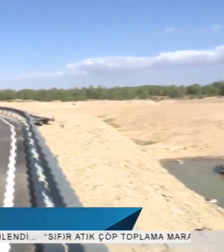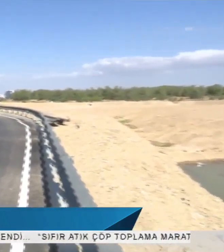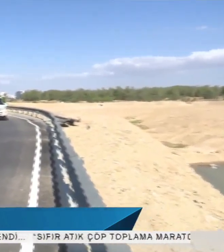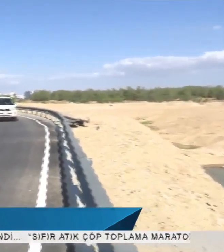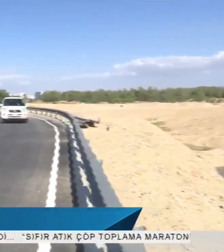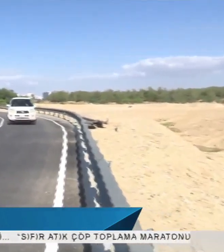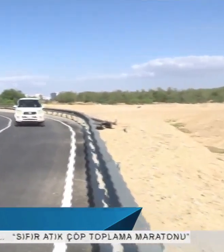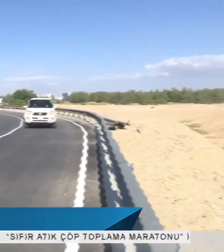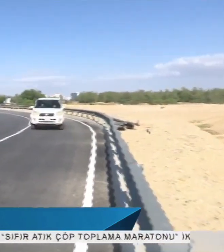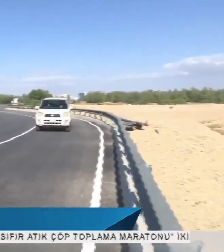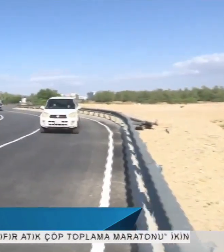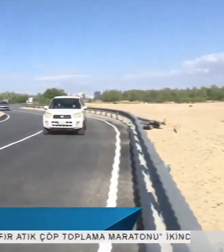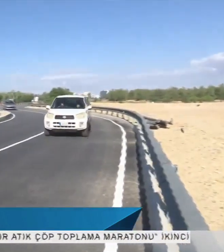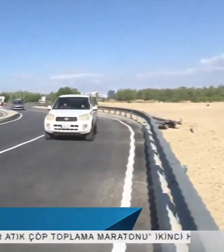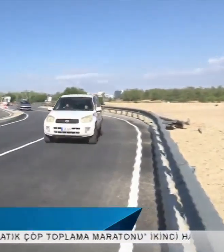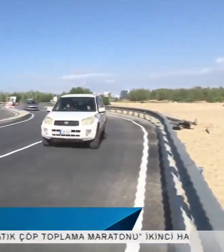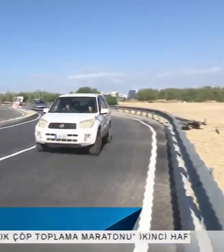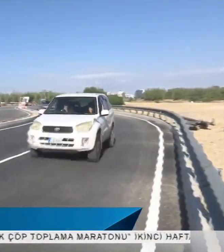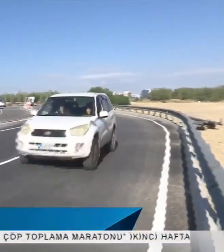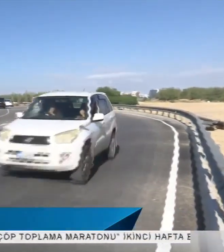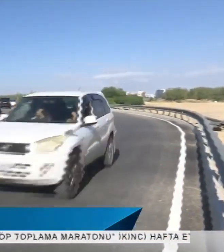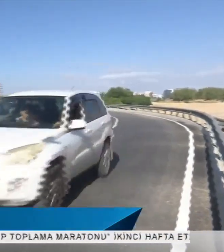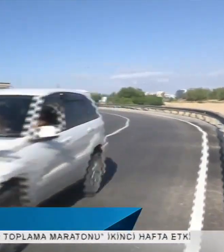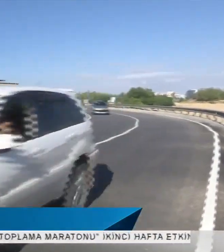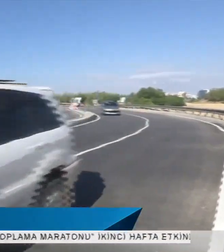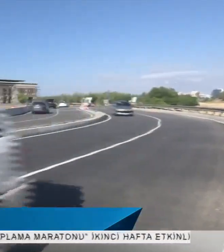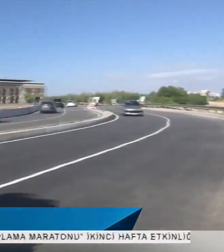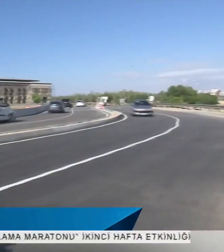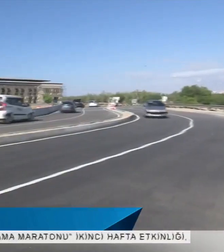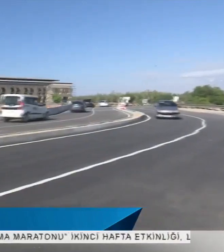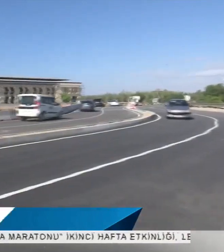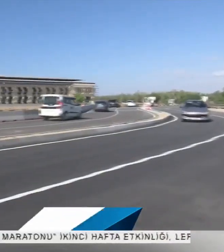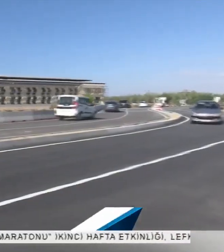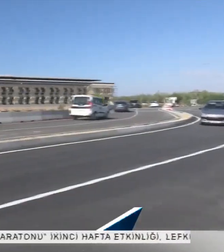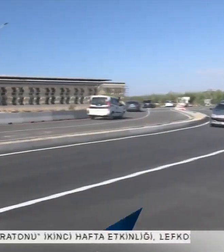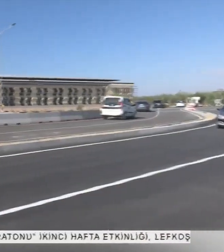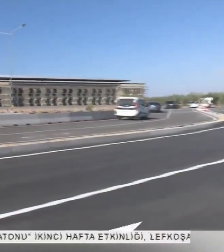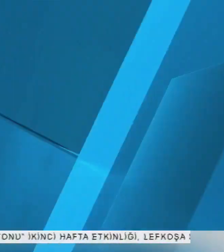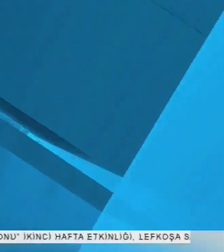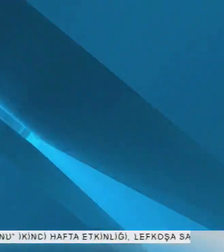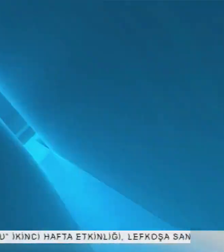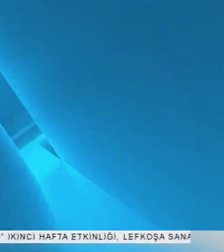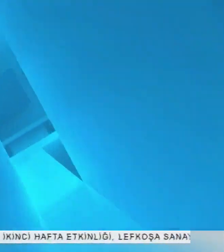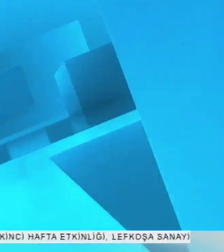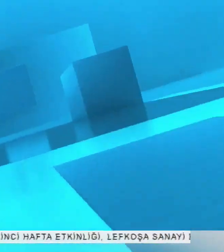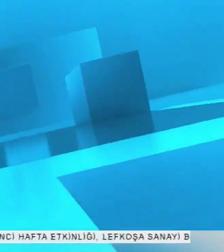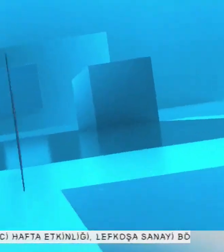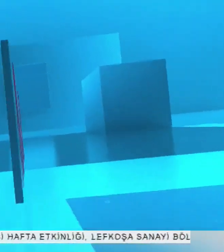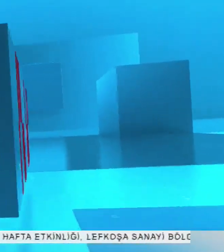will use this road are asked to drive carefully and slowly and to follow the signs carefully.